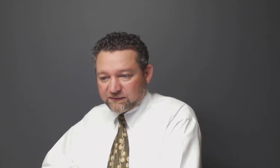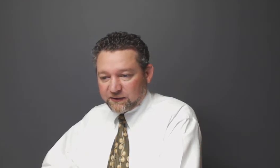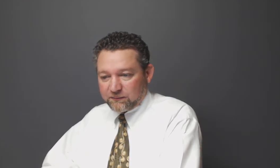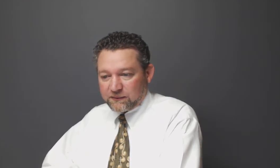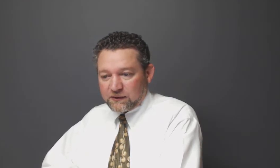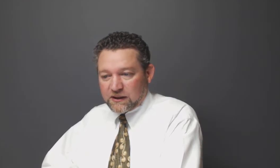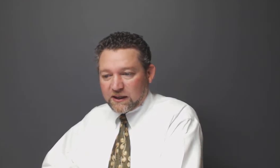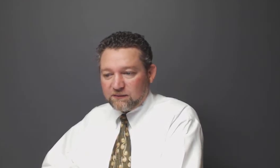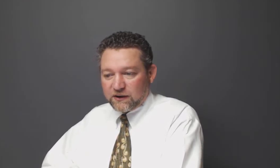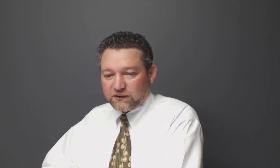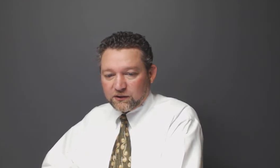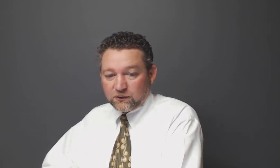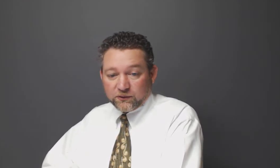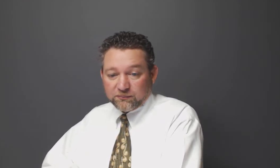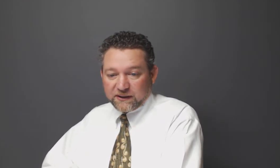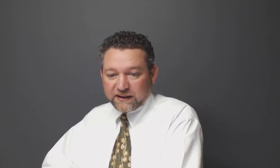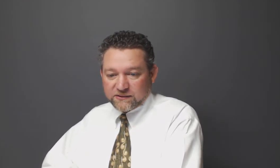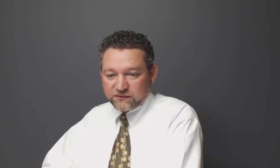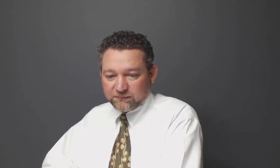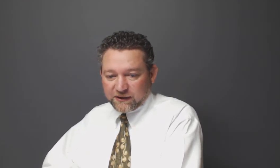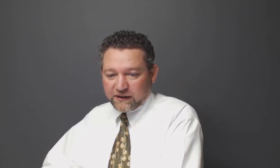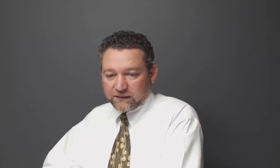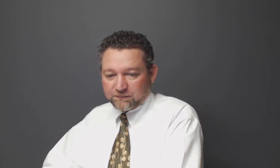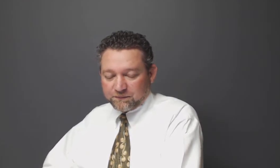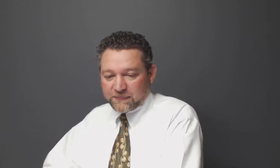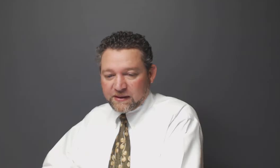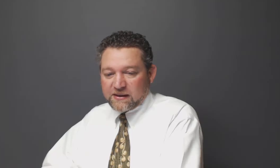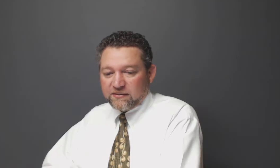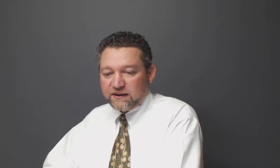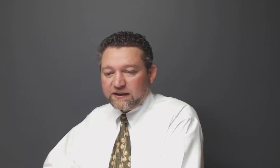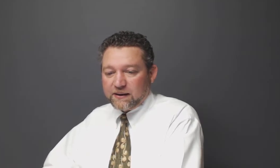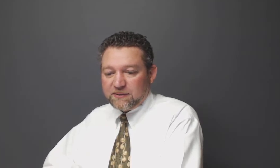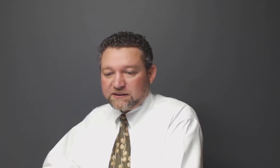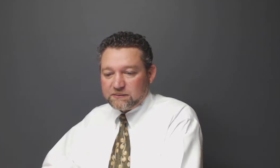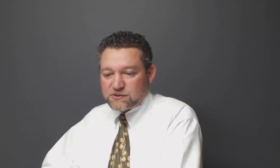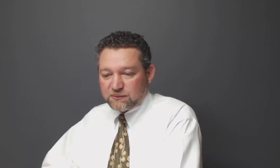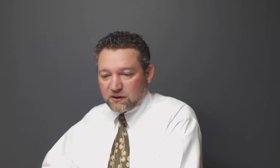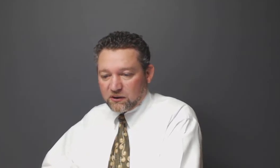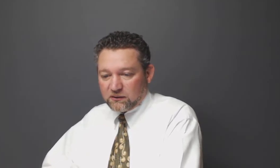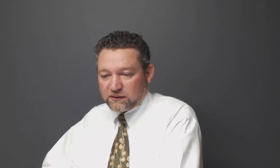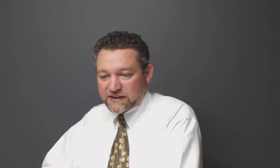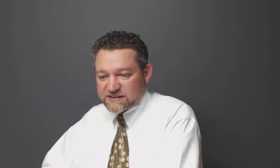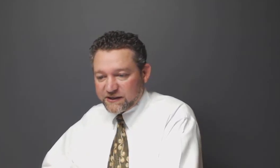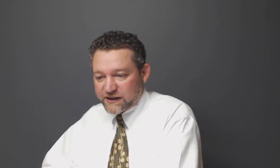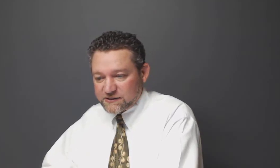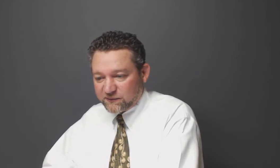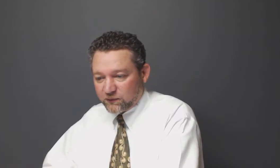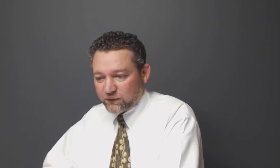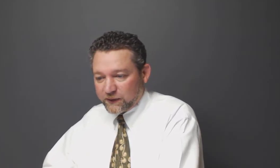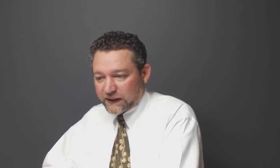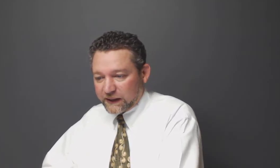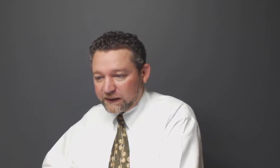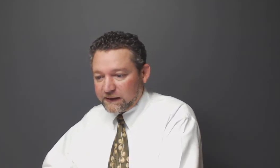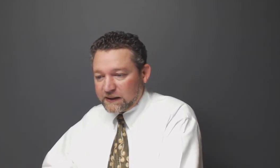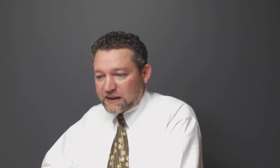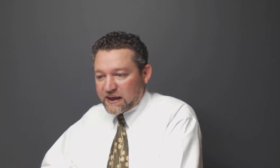them, even unto the Lord, but he answered them not. Then did I beat them small, as the dust before the wind. I